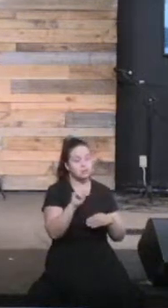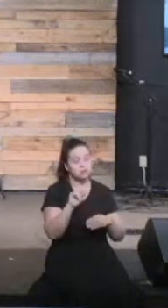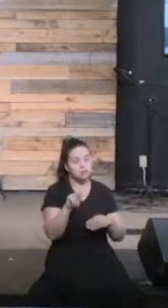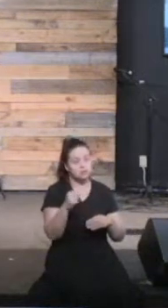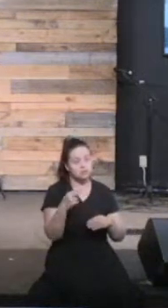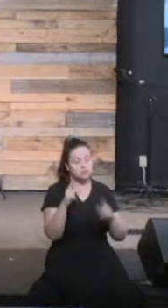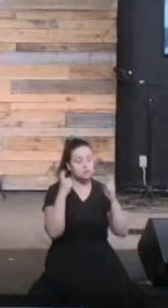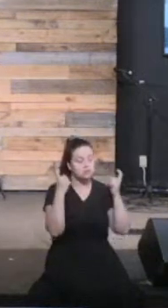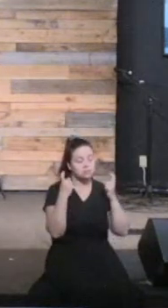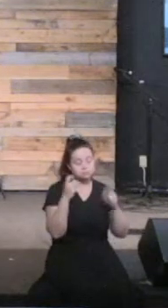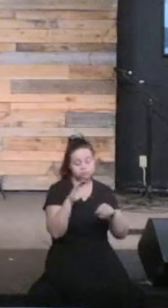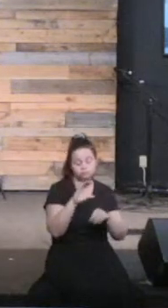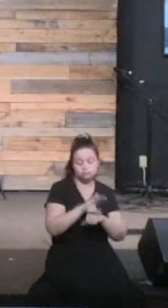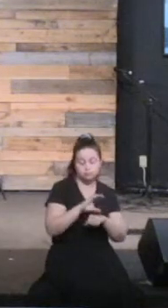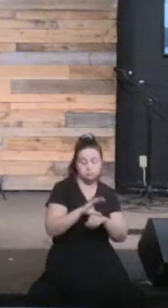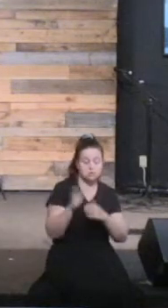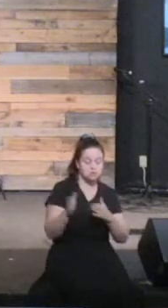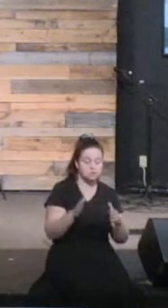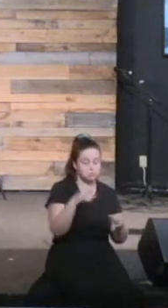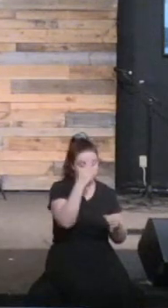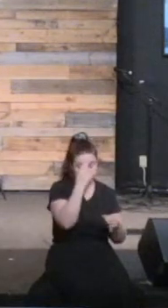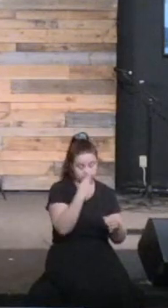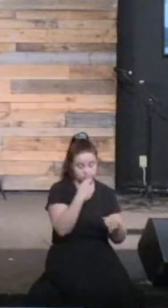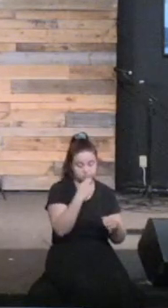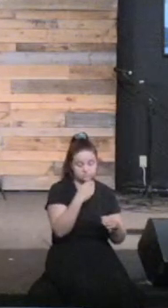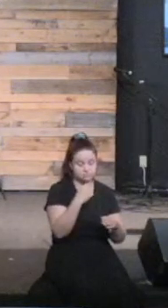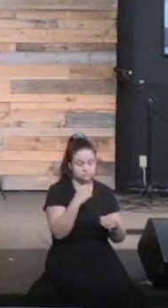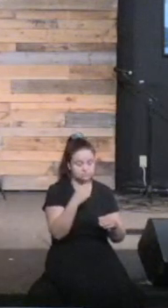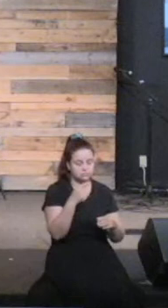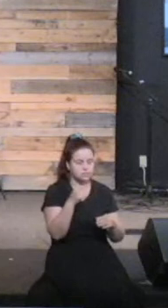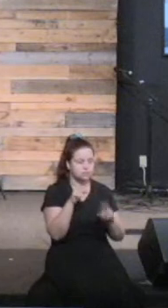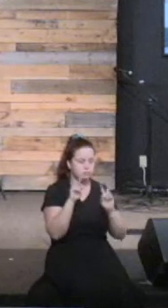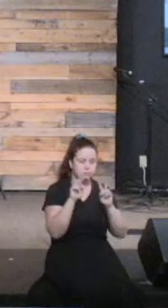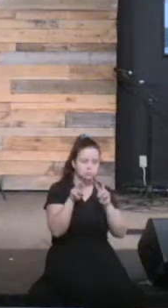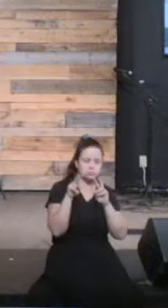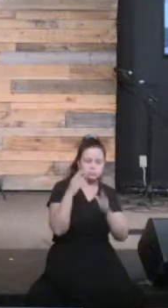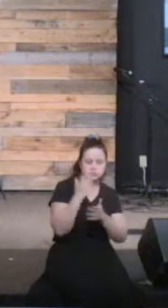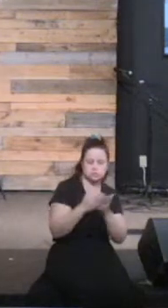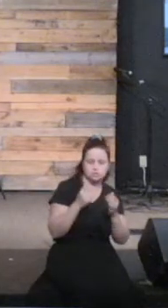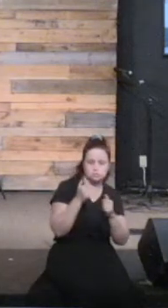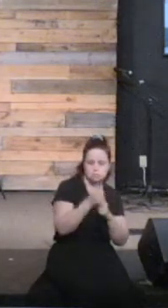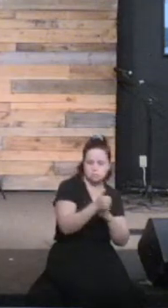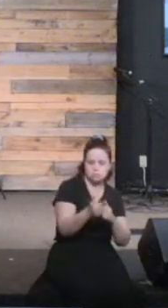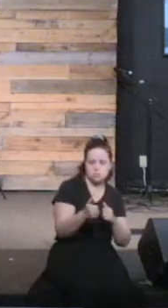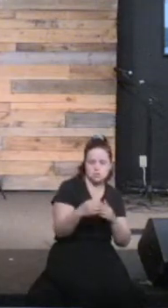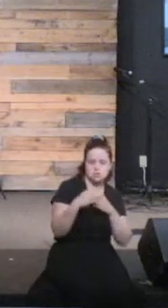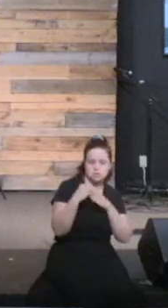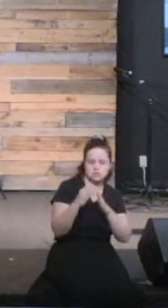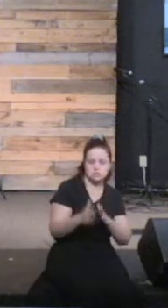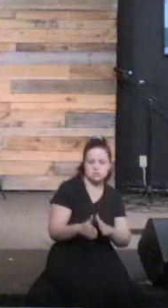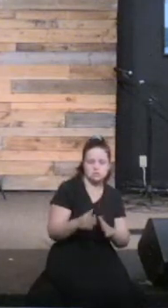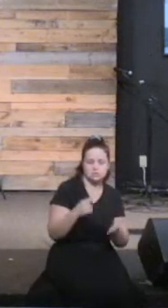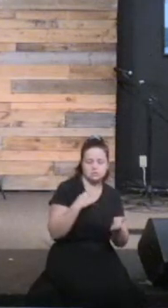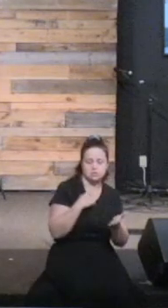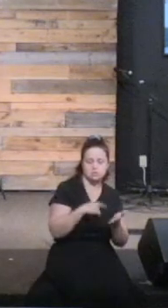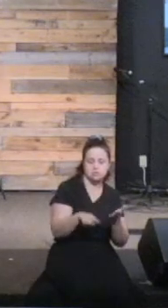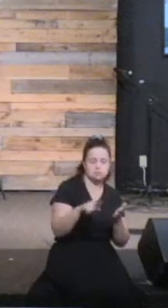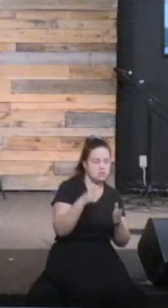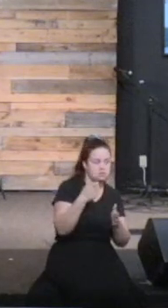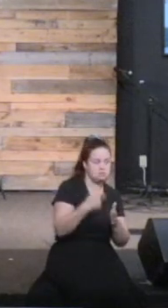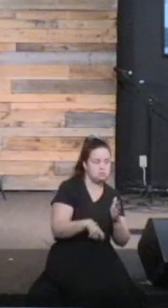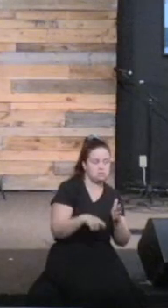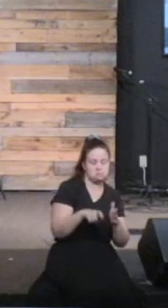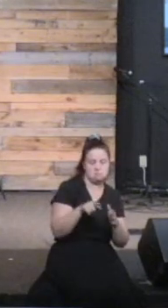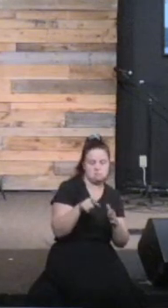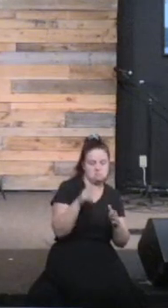planted in Rome after watching some of their own leaders pay the ultimate price for their faith